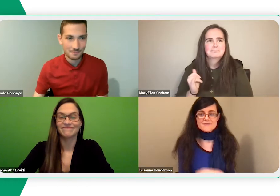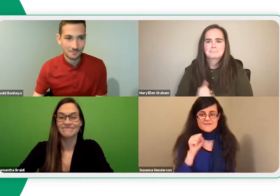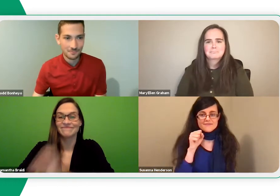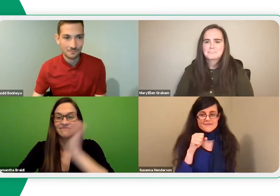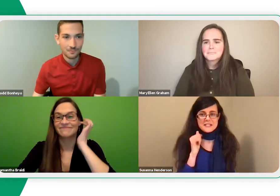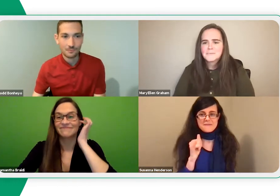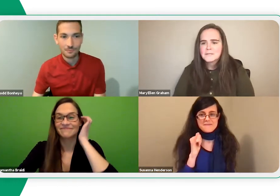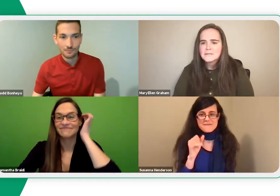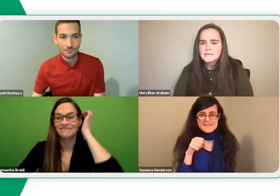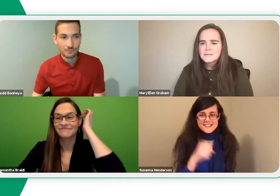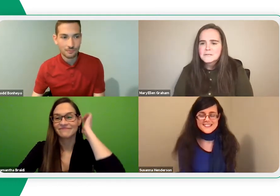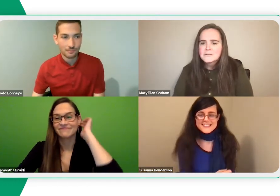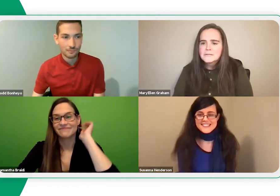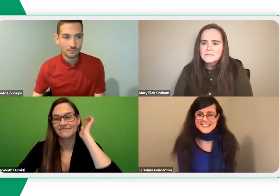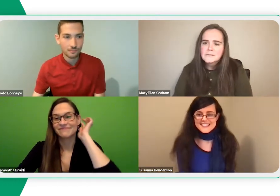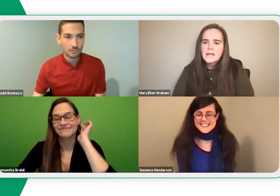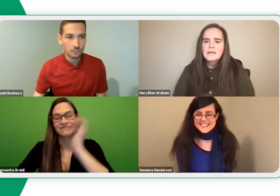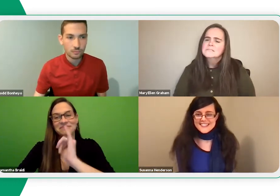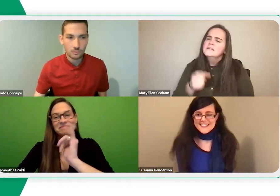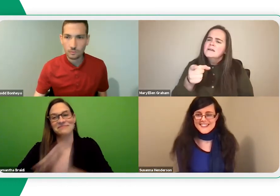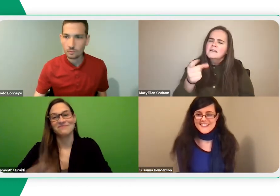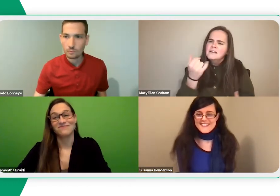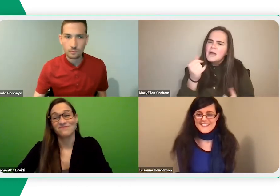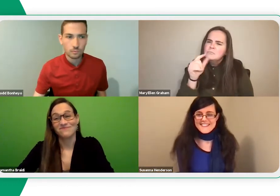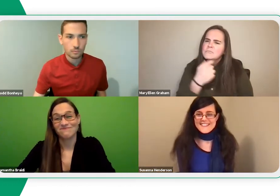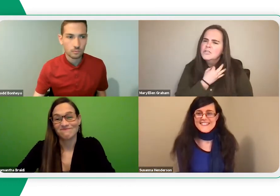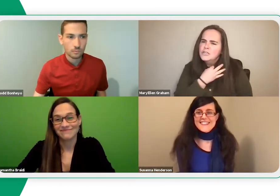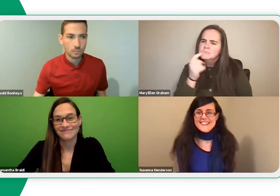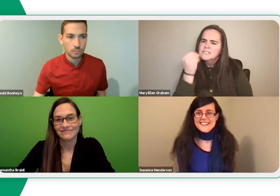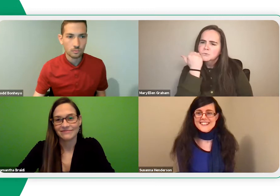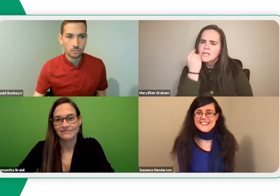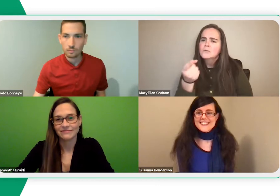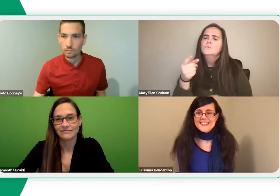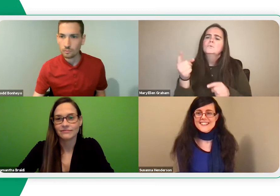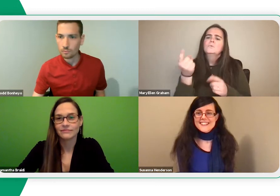fill in those gaps. You and I both. This is Susanna. Yeah, me too.